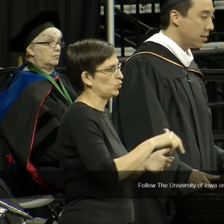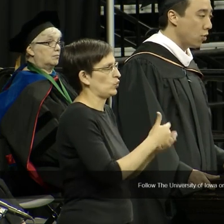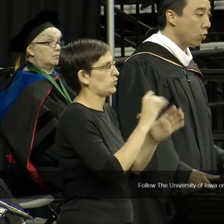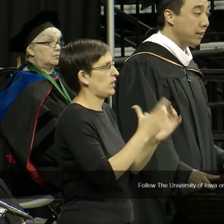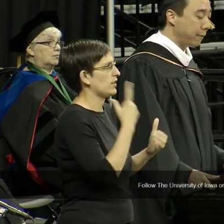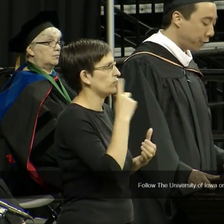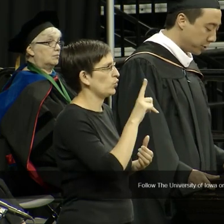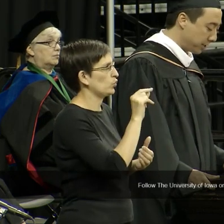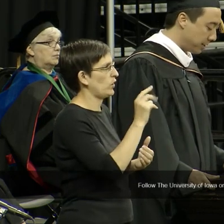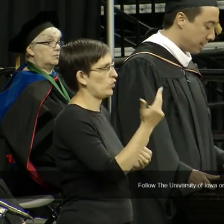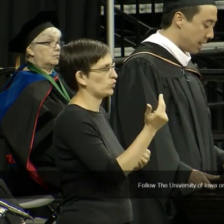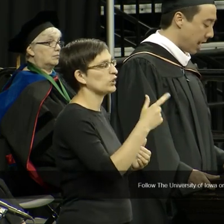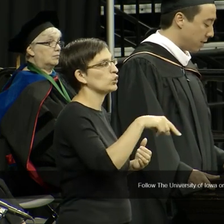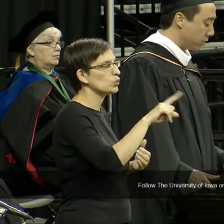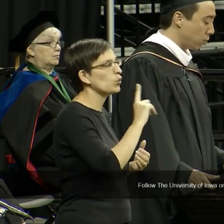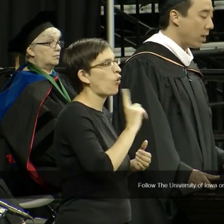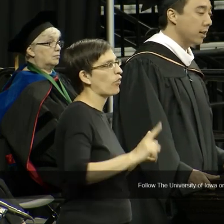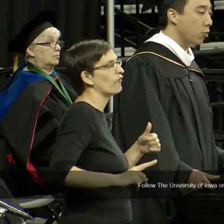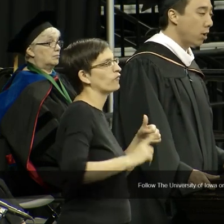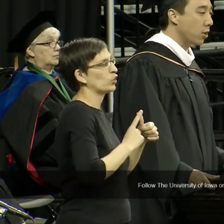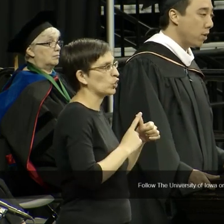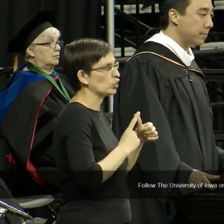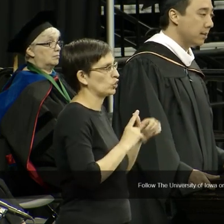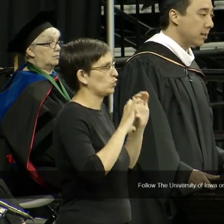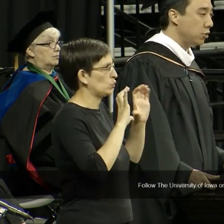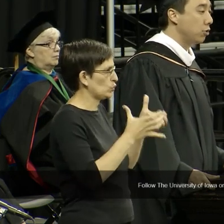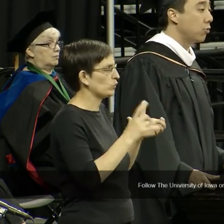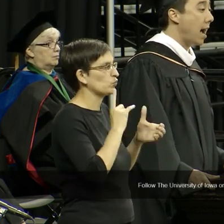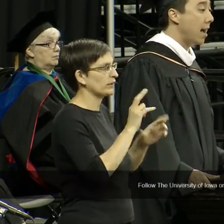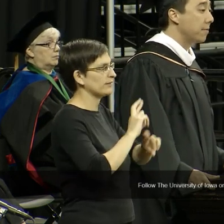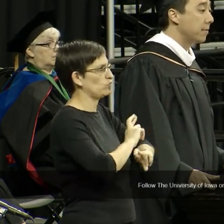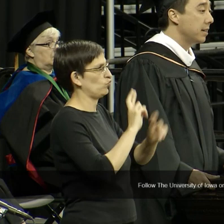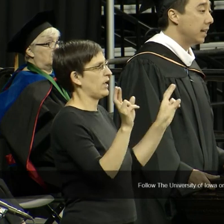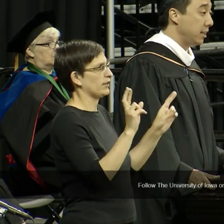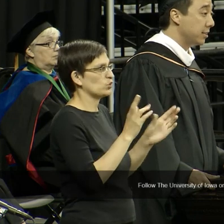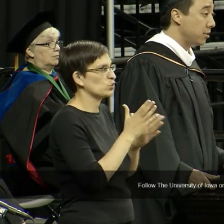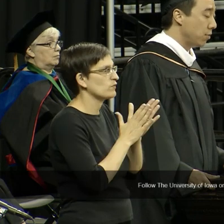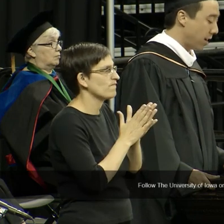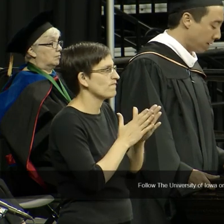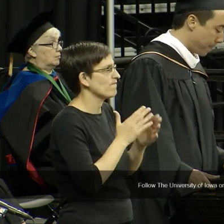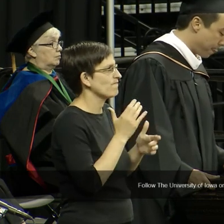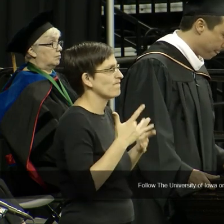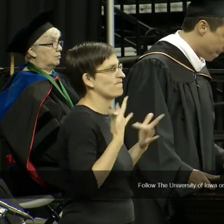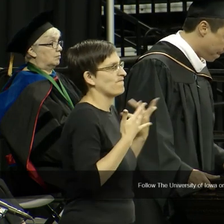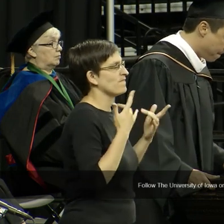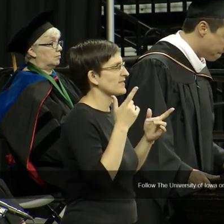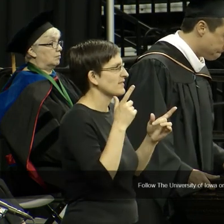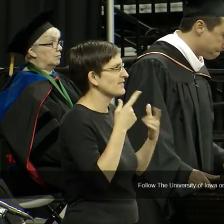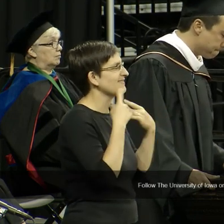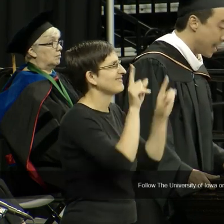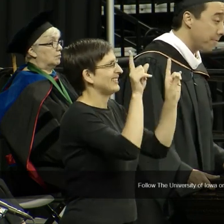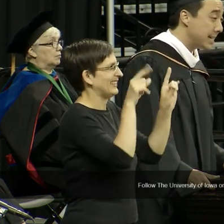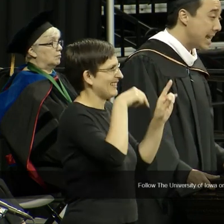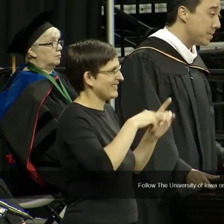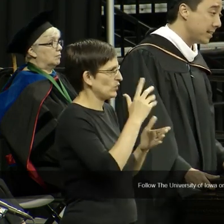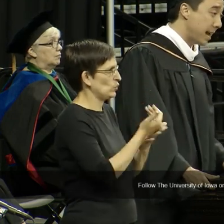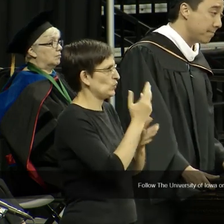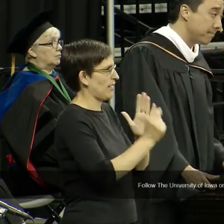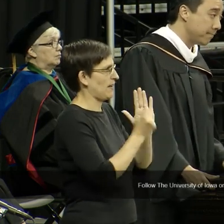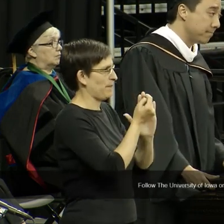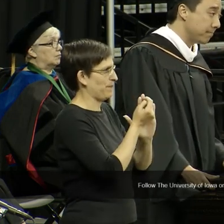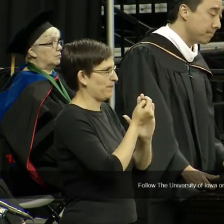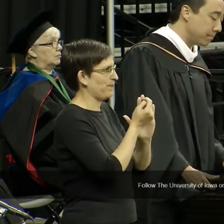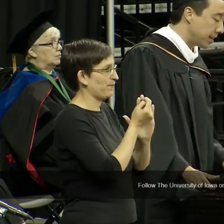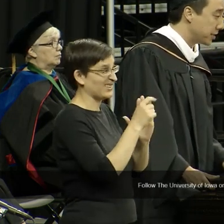2013, will be the first and the most well-equipped to thrive in this new era. We haven't named it